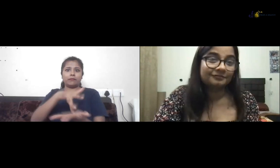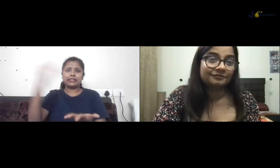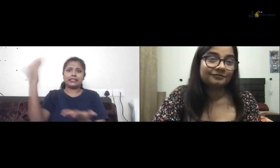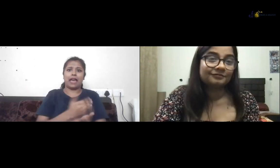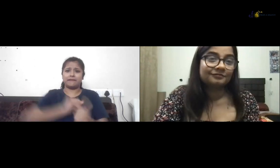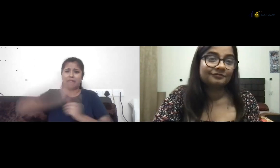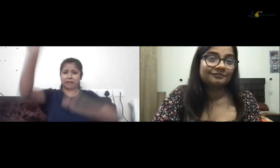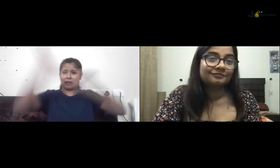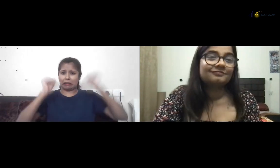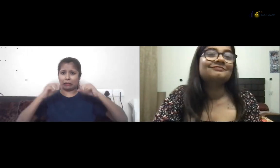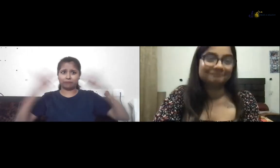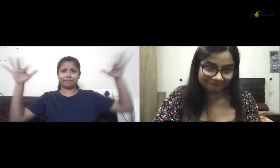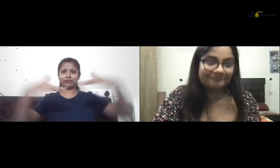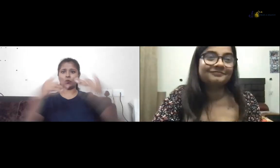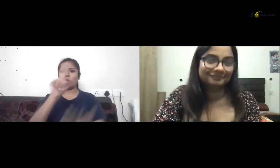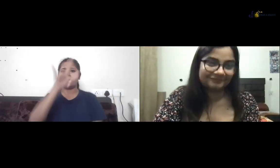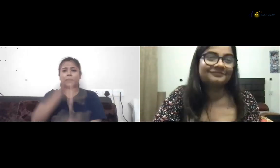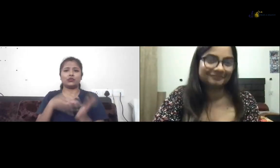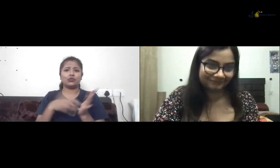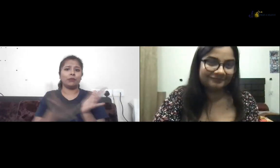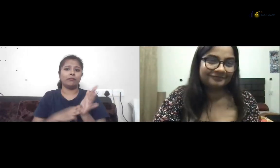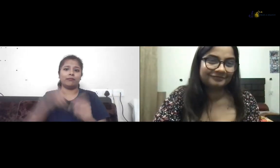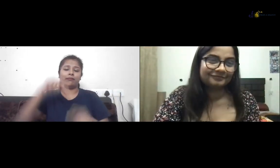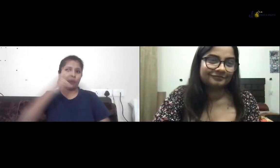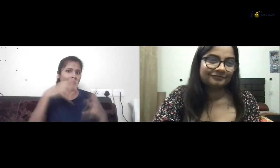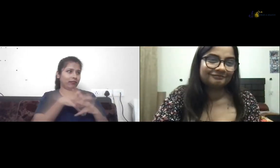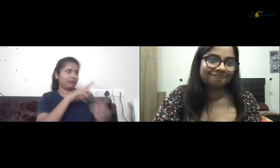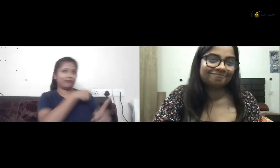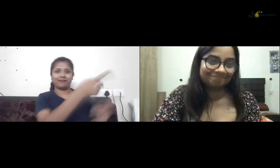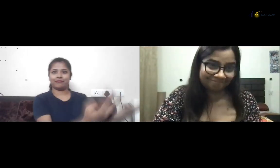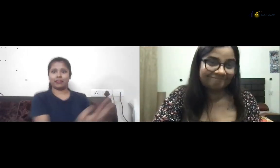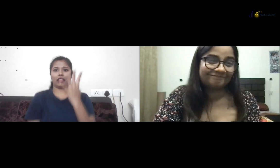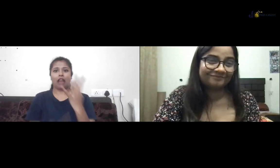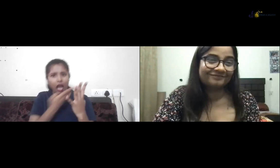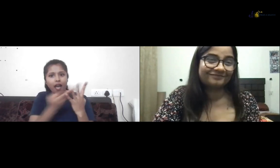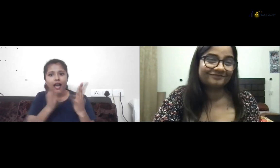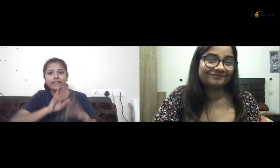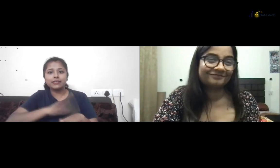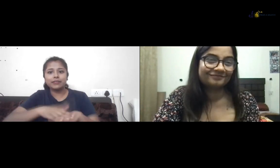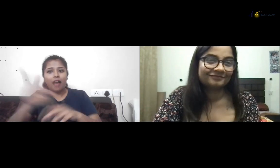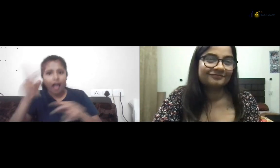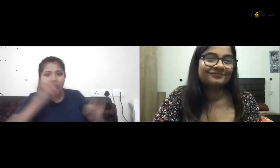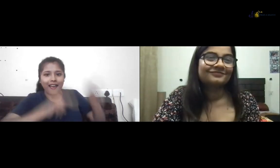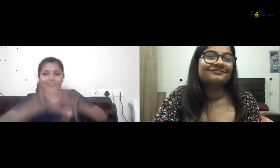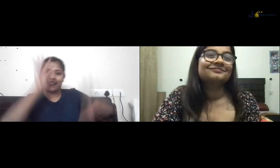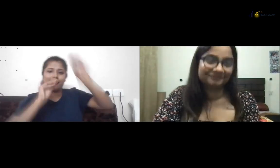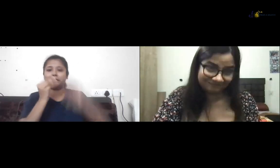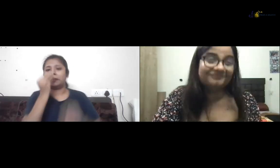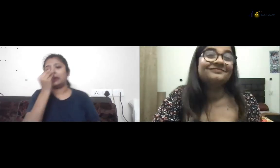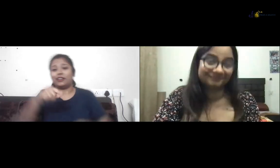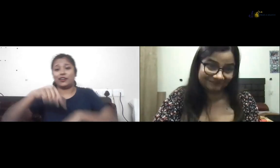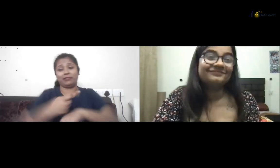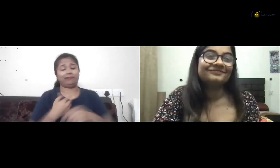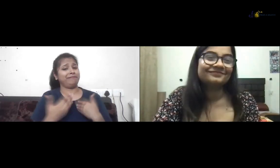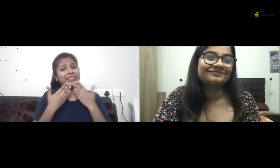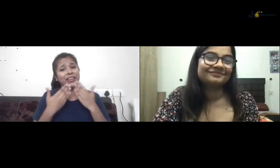be able to conduct this session. So this is a safe place. People attending the sessions from far places. So we have the 4 panelists